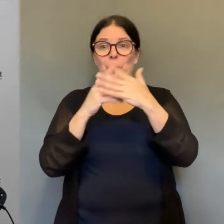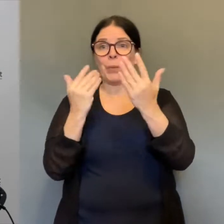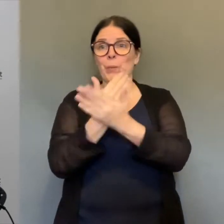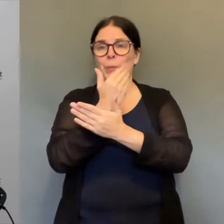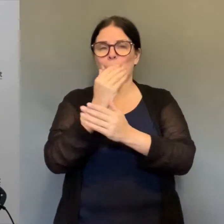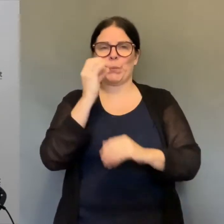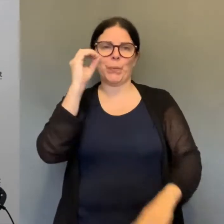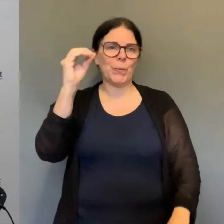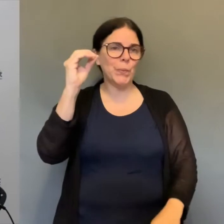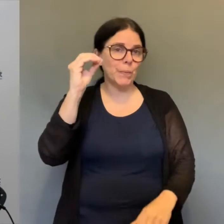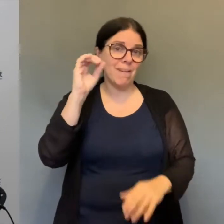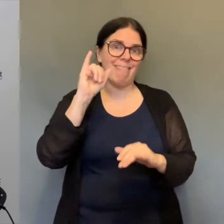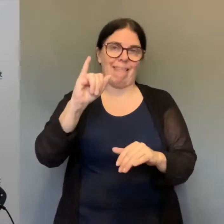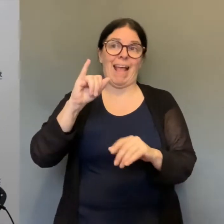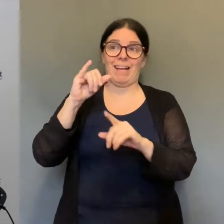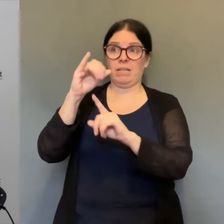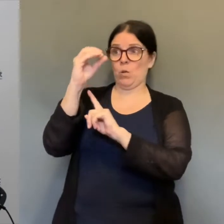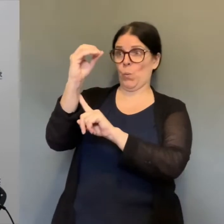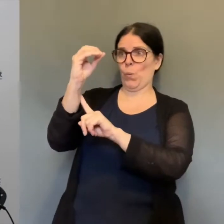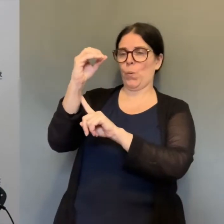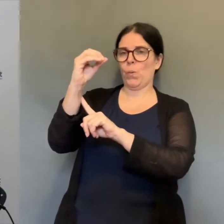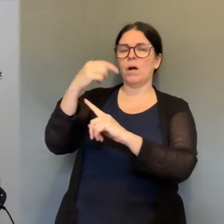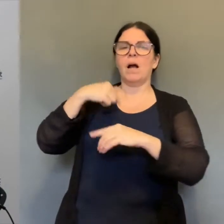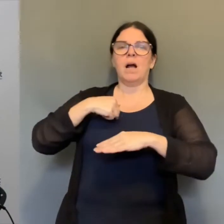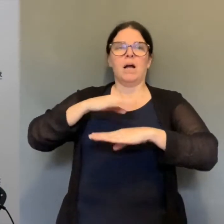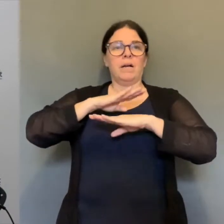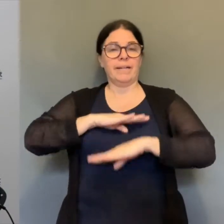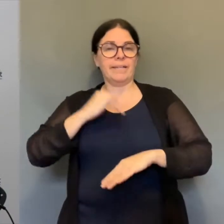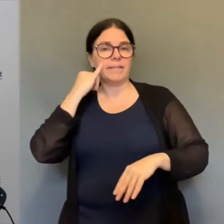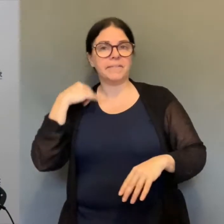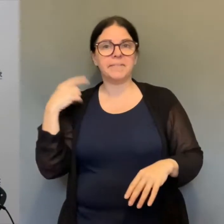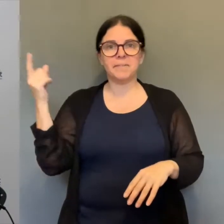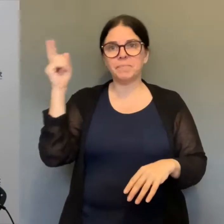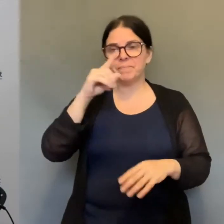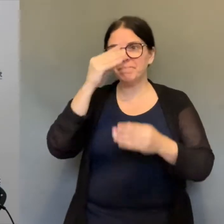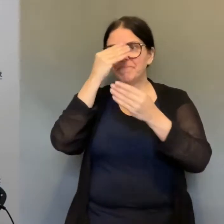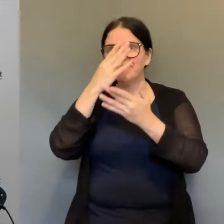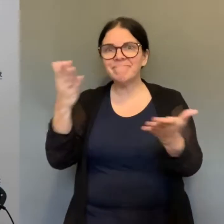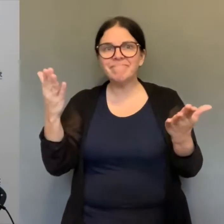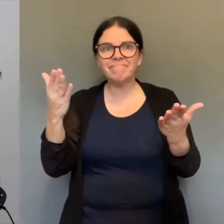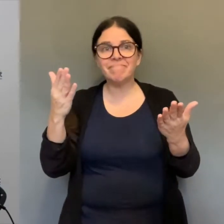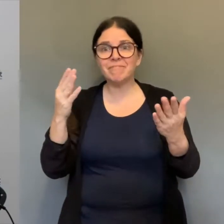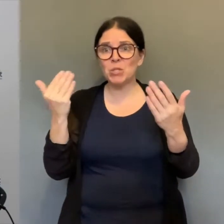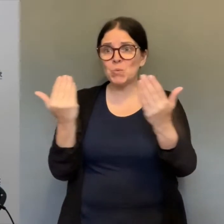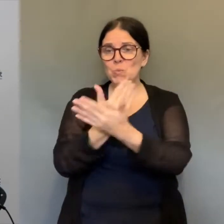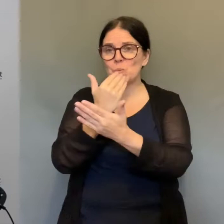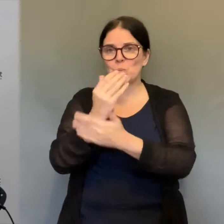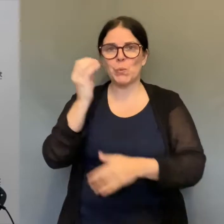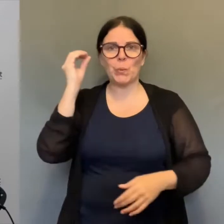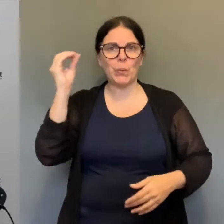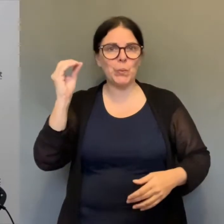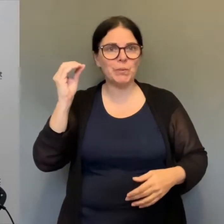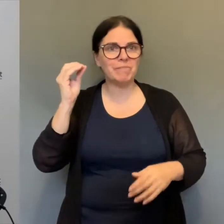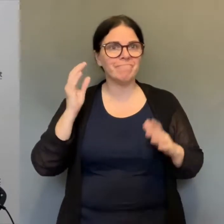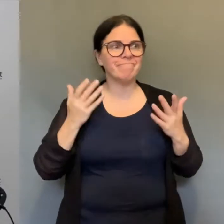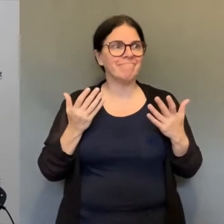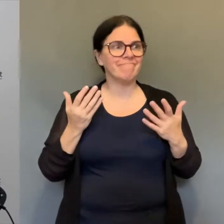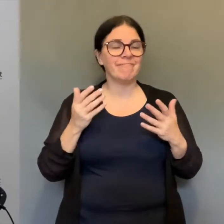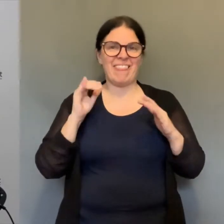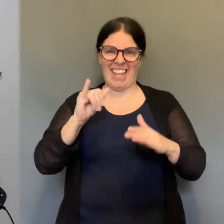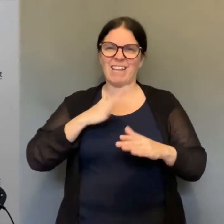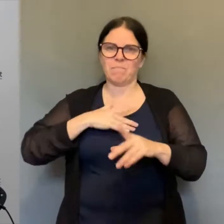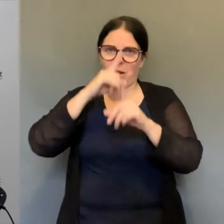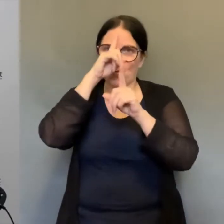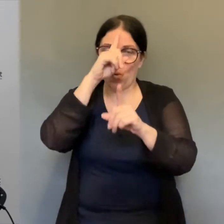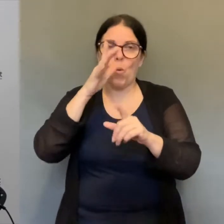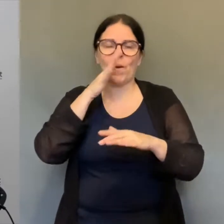our PPE supply, or even maybe for the staff at the health unit, how the supply of PPE is going for them? So I haven't heard